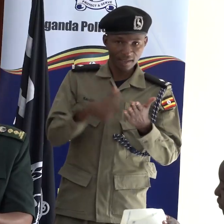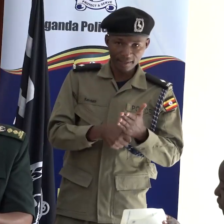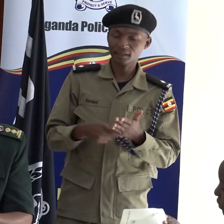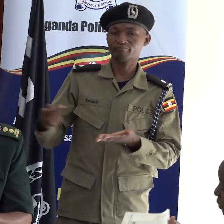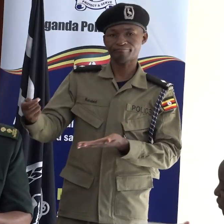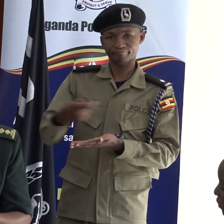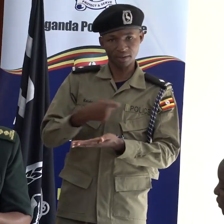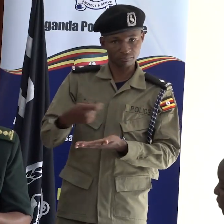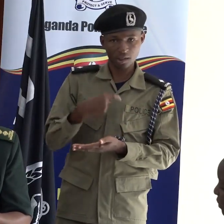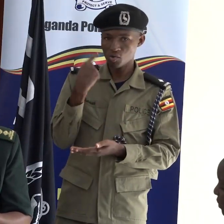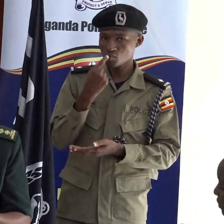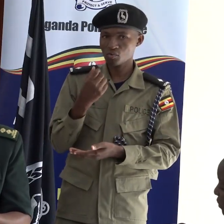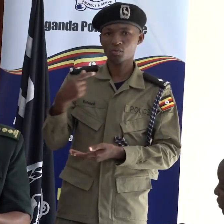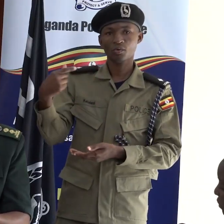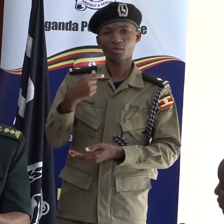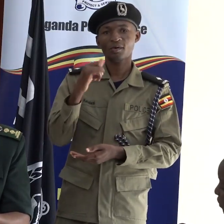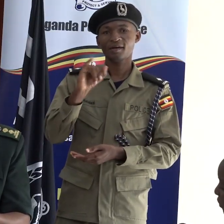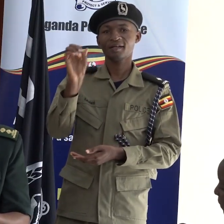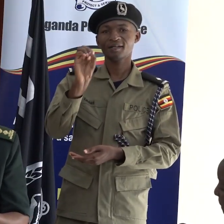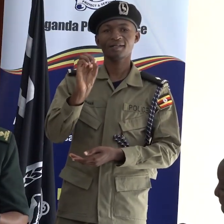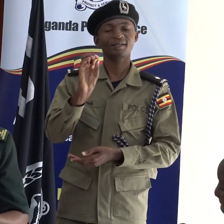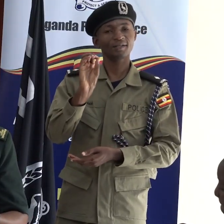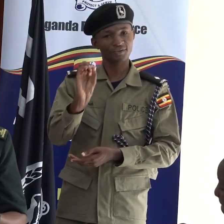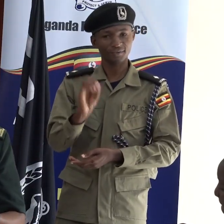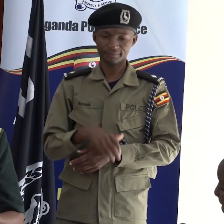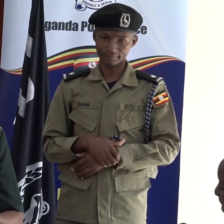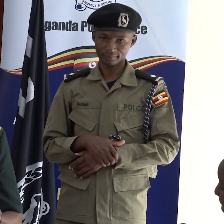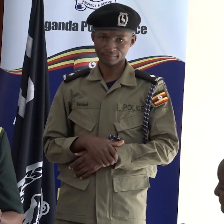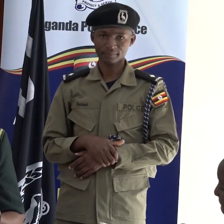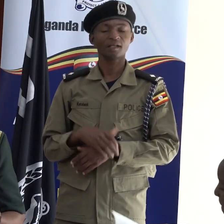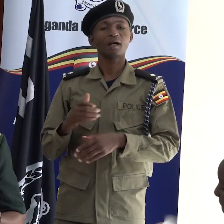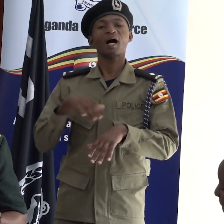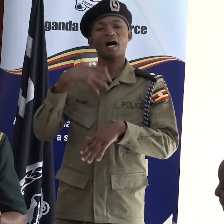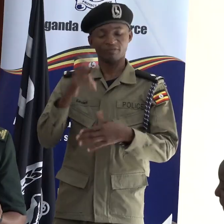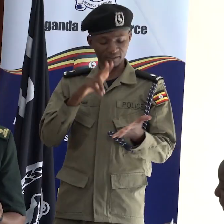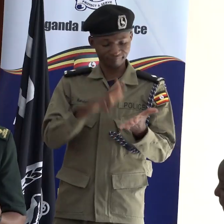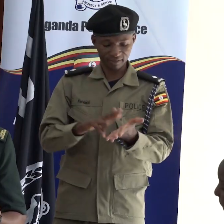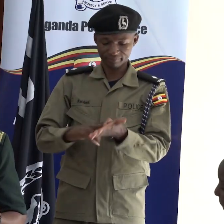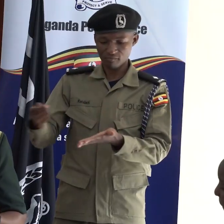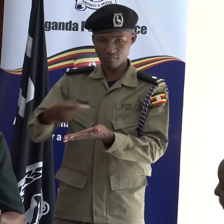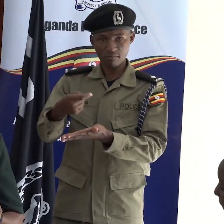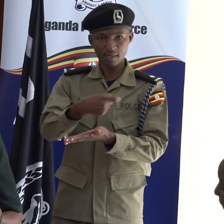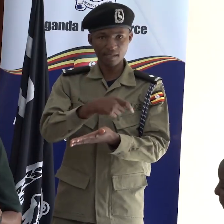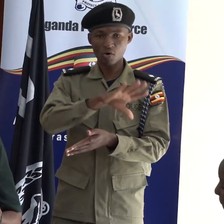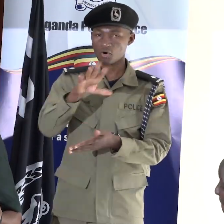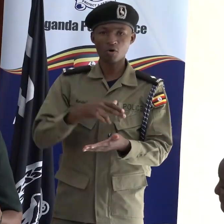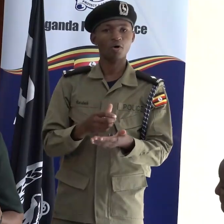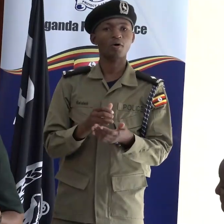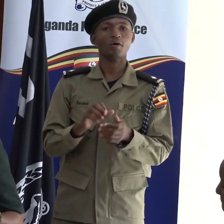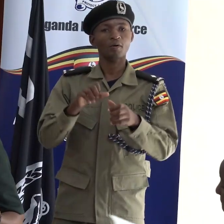GISO. Please carry these letters and bring them to Ministry of Internal Affairs, to the Office